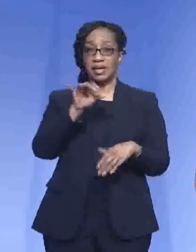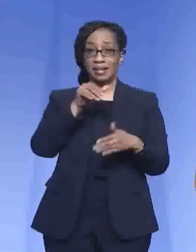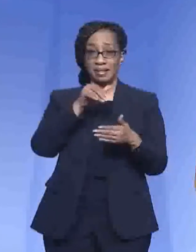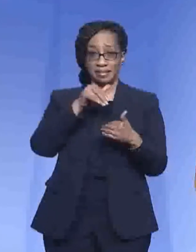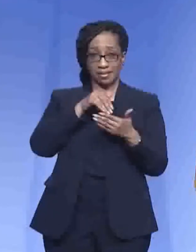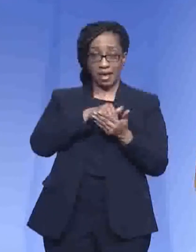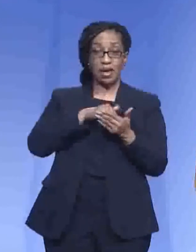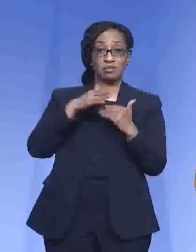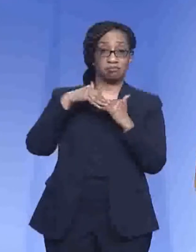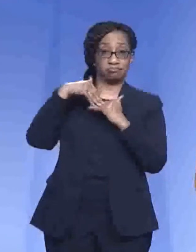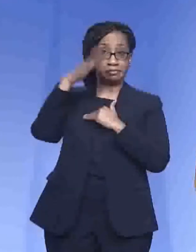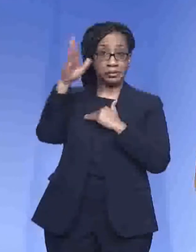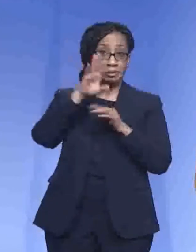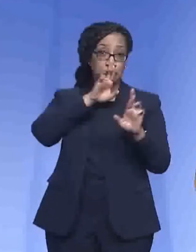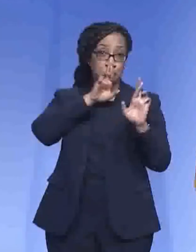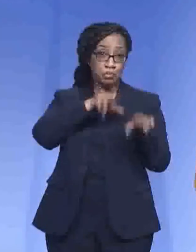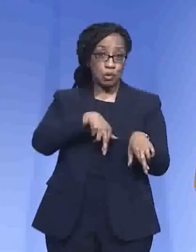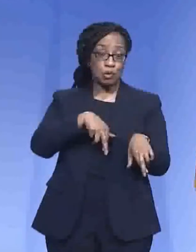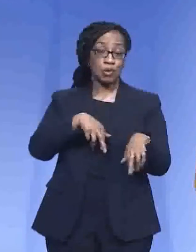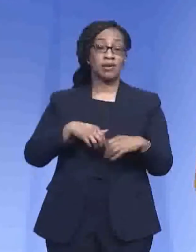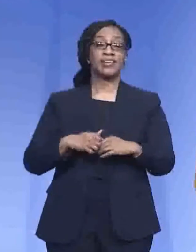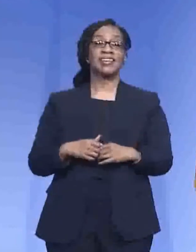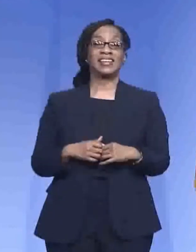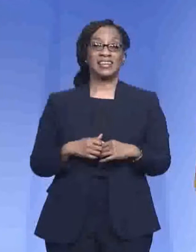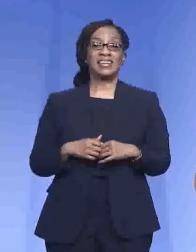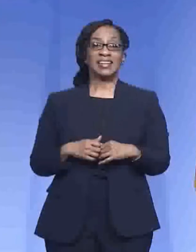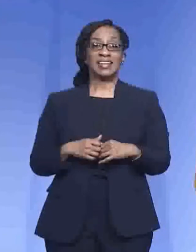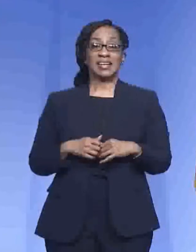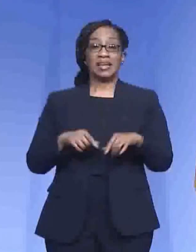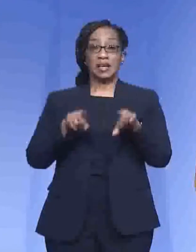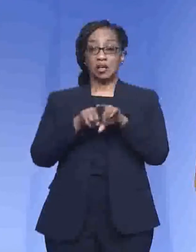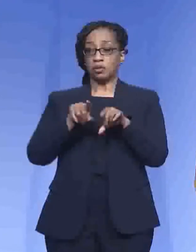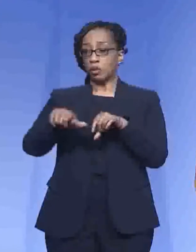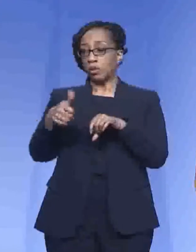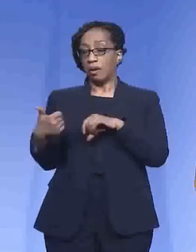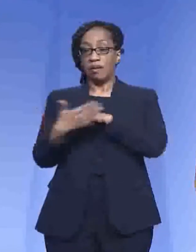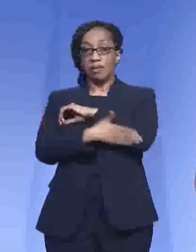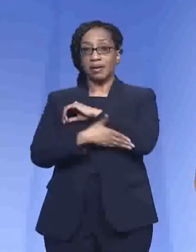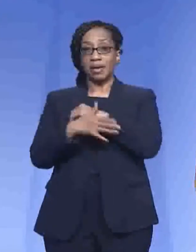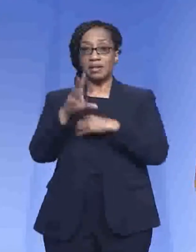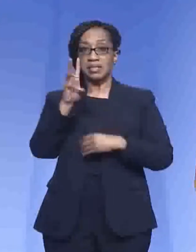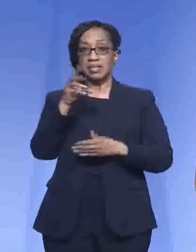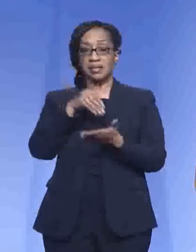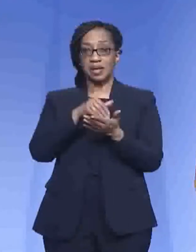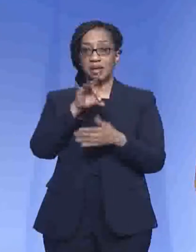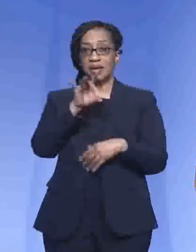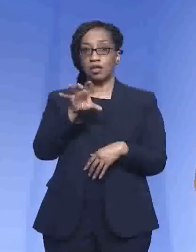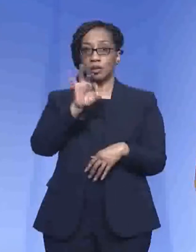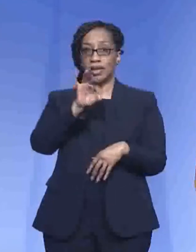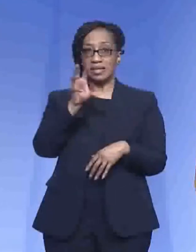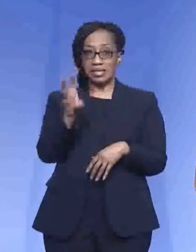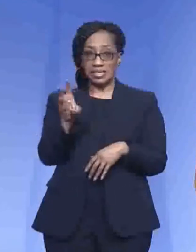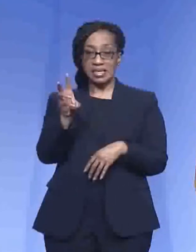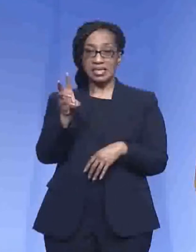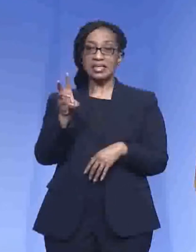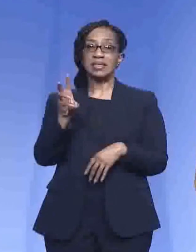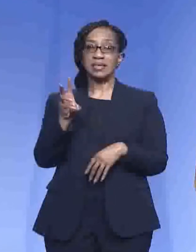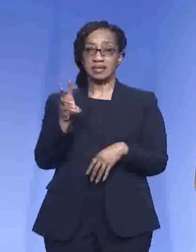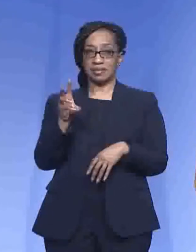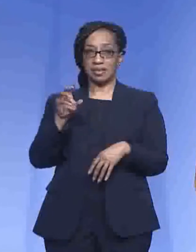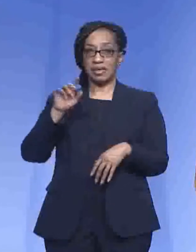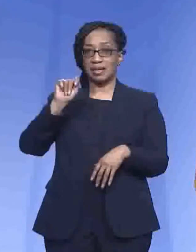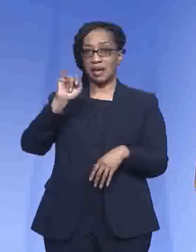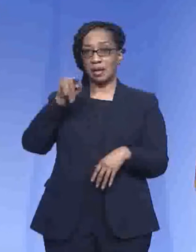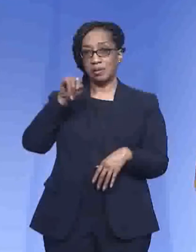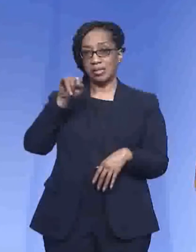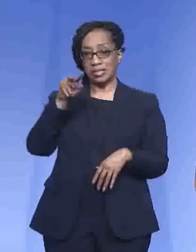768,946 cases have been reported so far. And in the surrounding counties, 6,896 cases were reported in Tipton